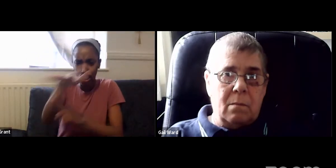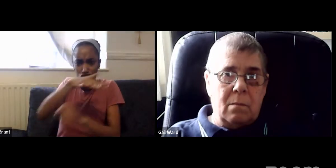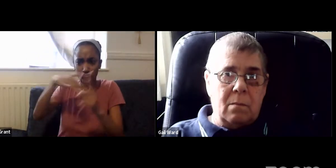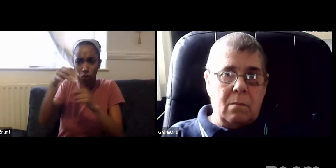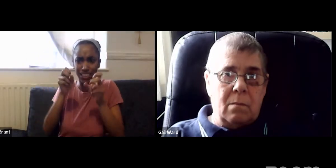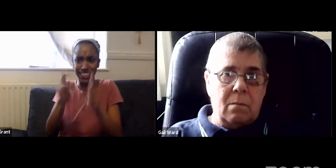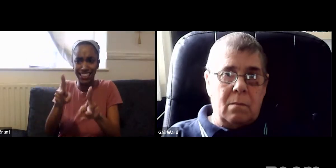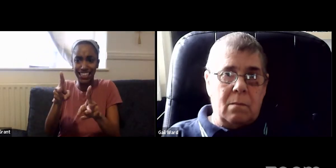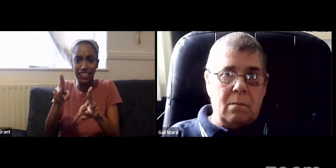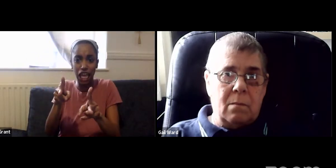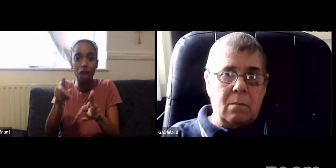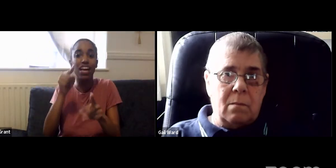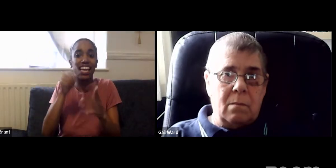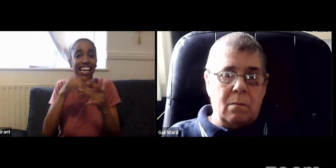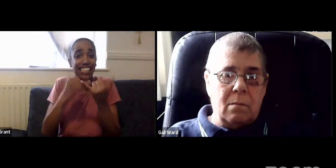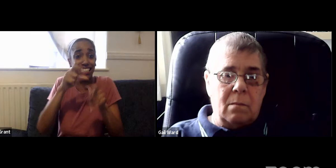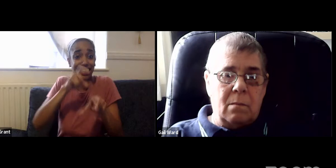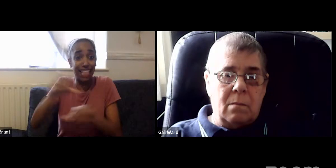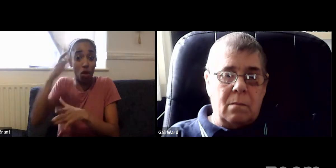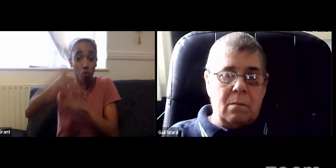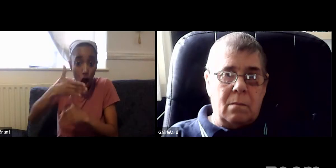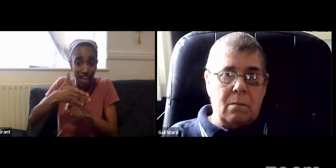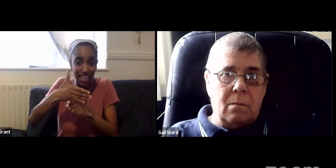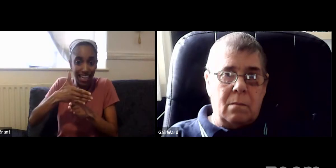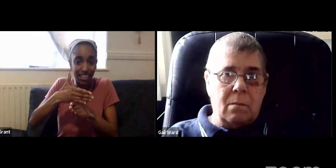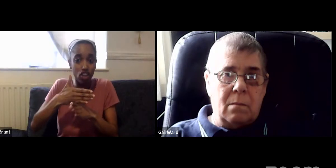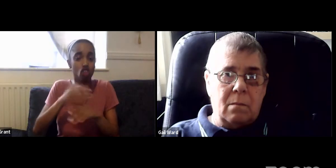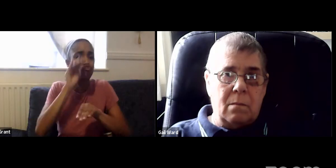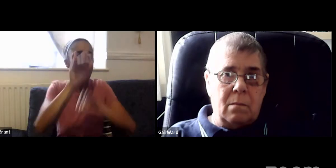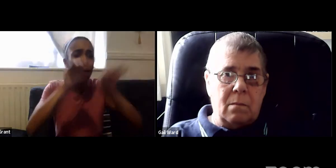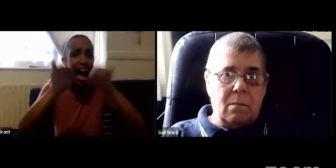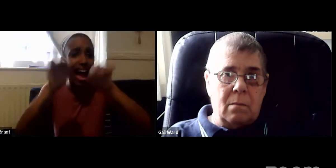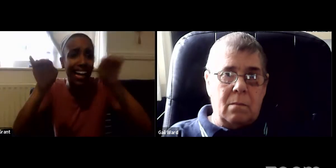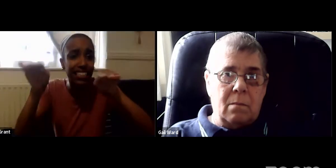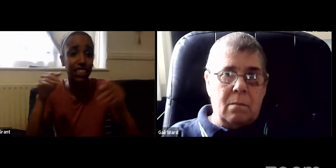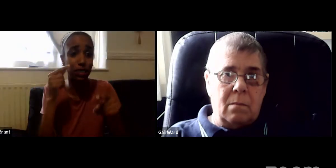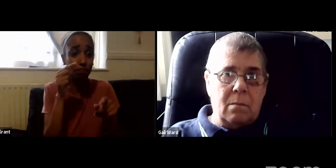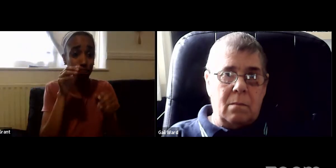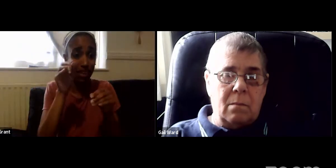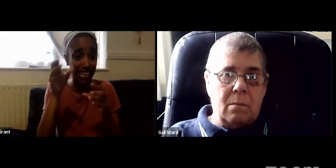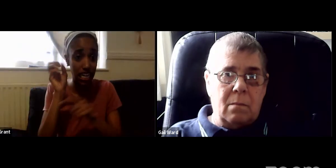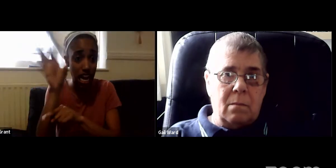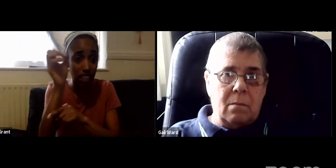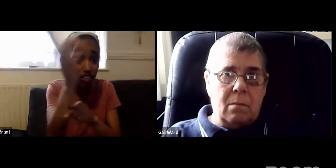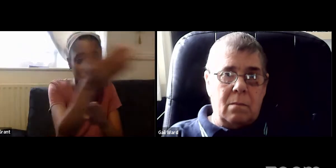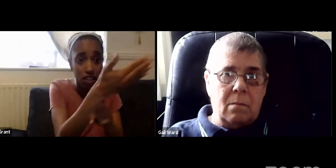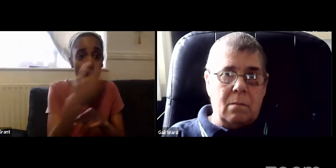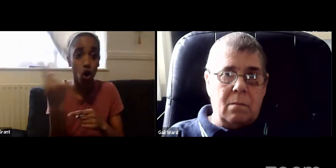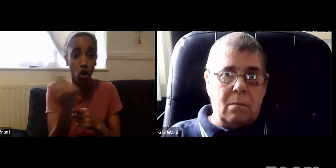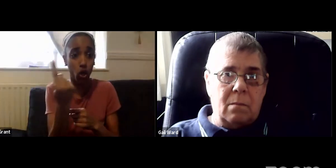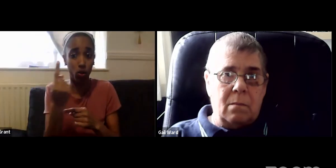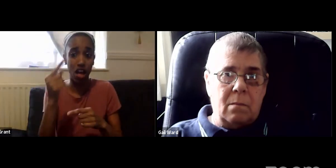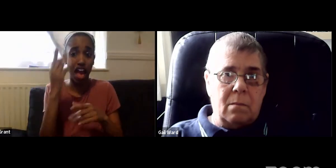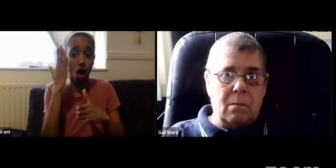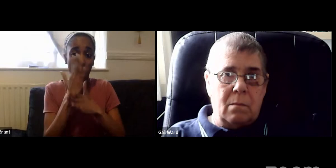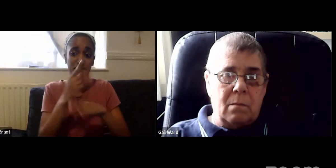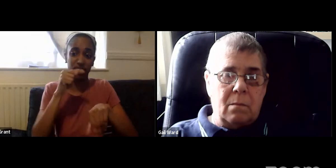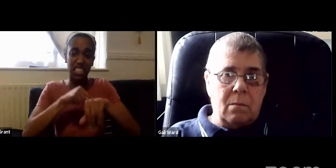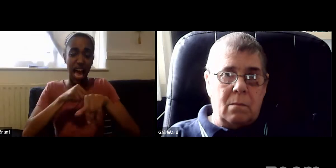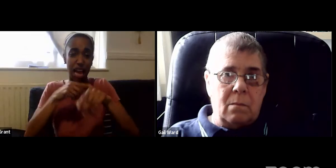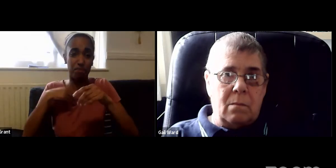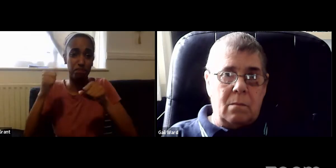of how the current situation around the social security system is or isn't working. But can I just